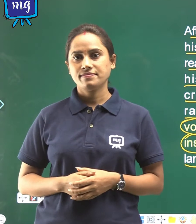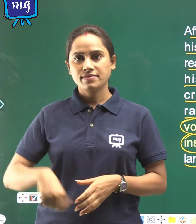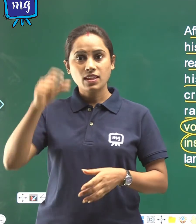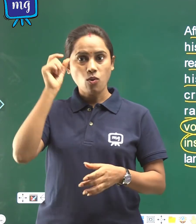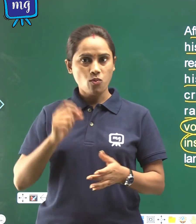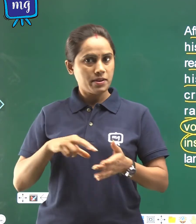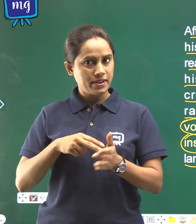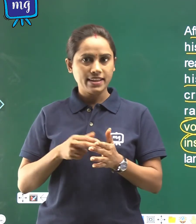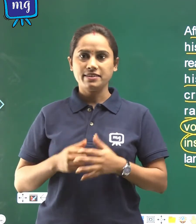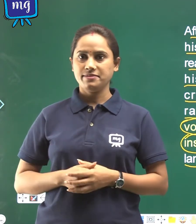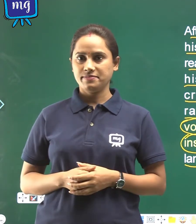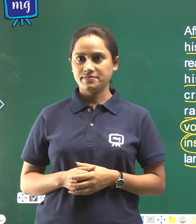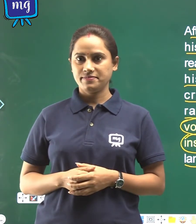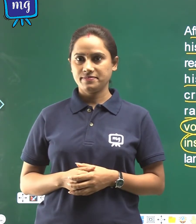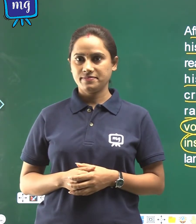Word meaning: